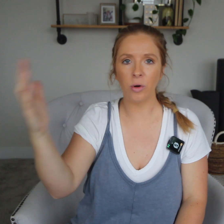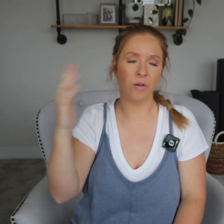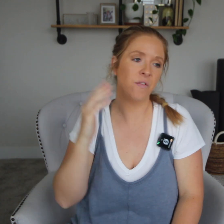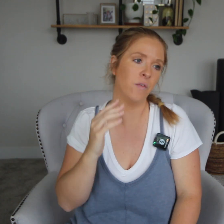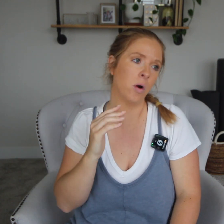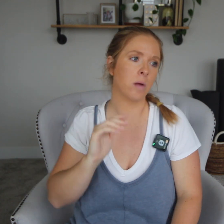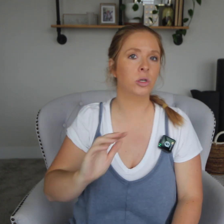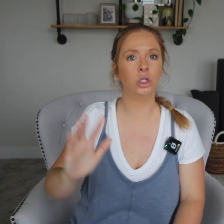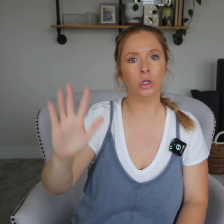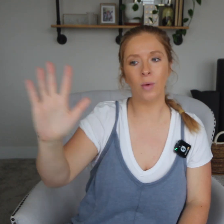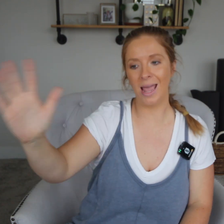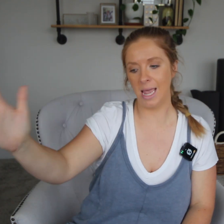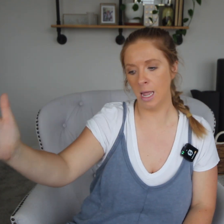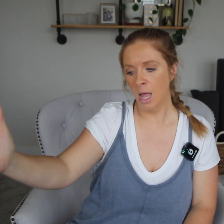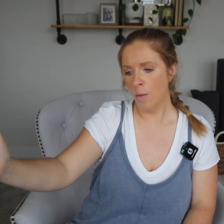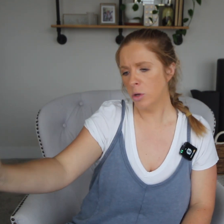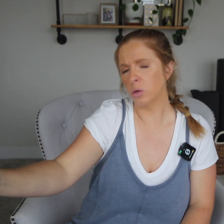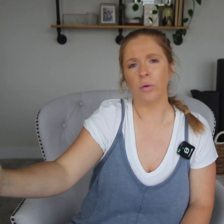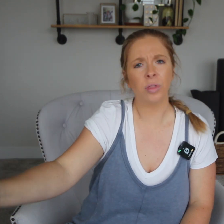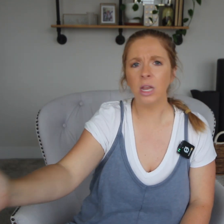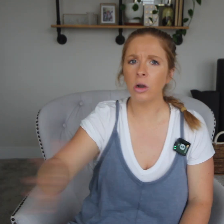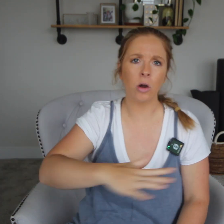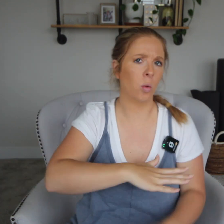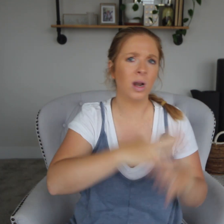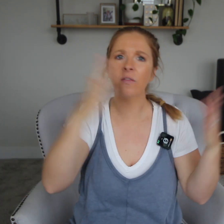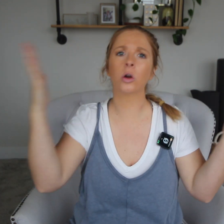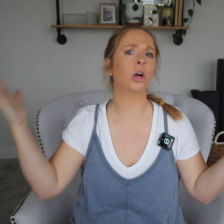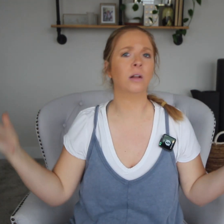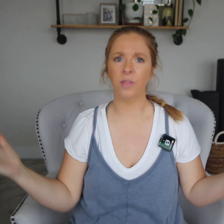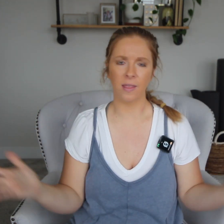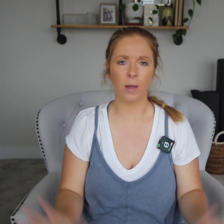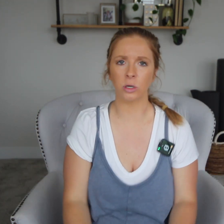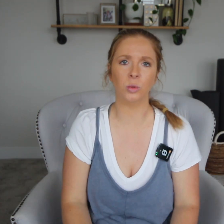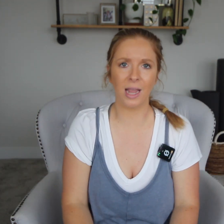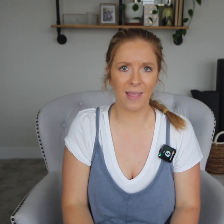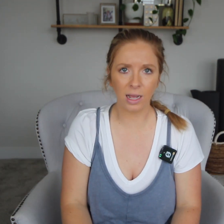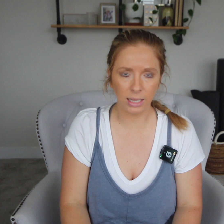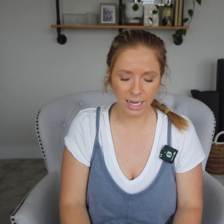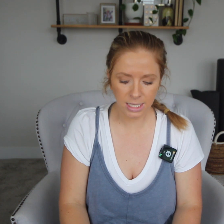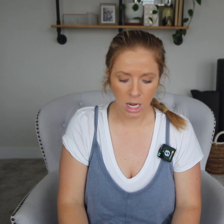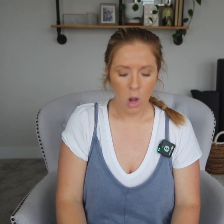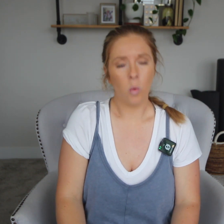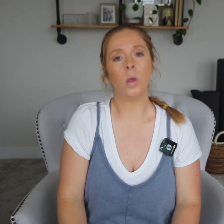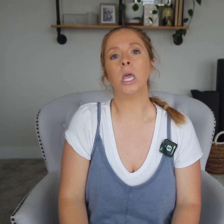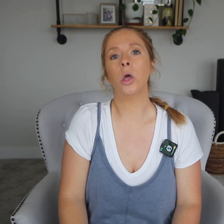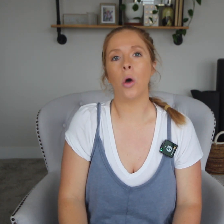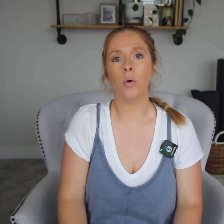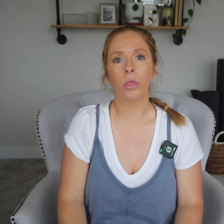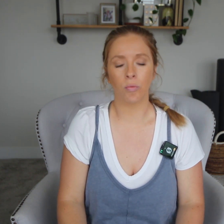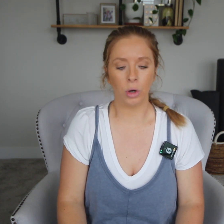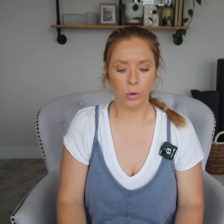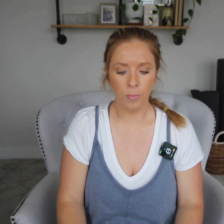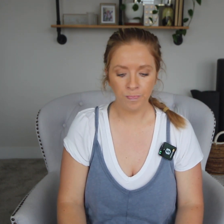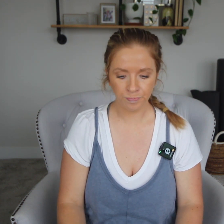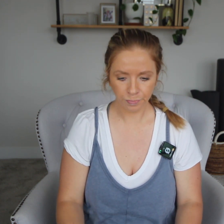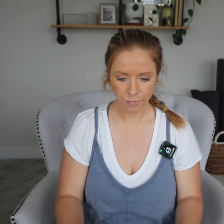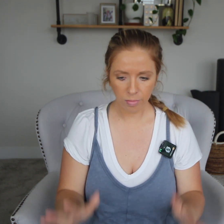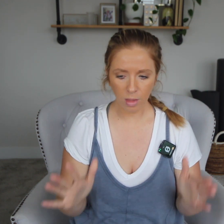the farm to a musical theater or whatever creative thing that we're doing in that class. We go through